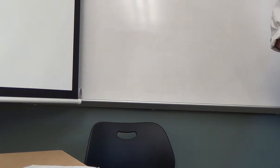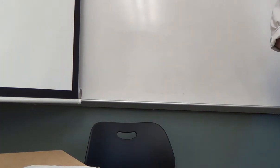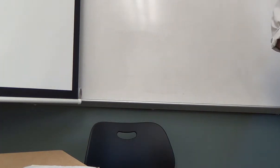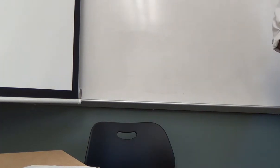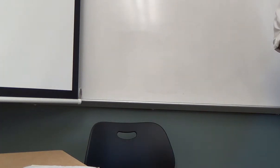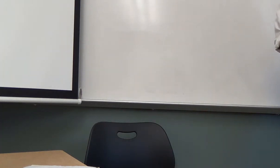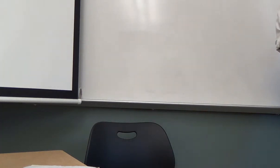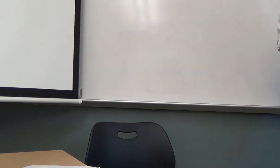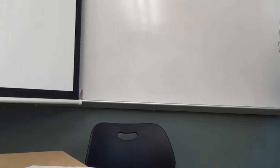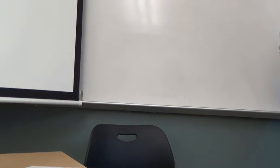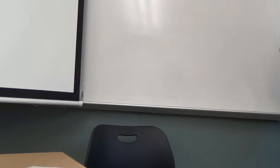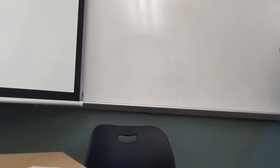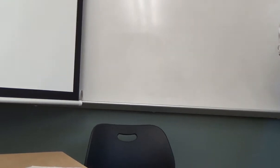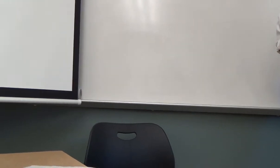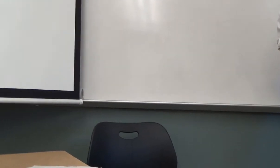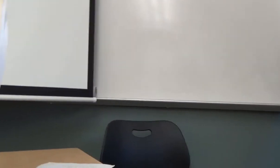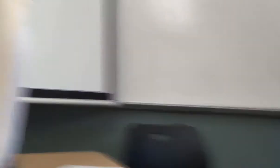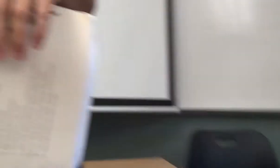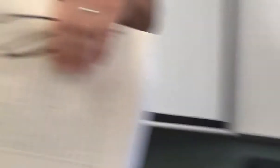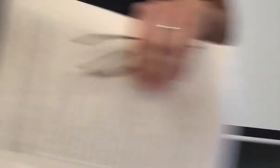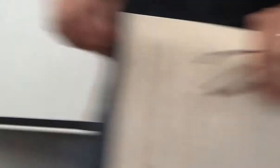know what? Right away.